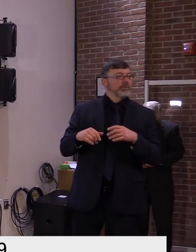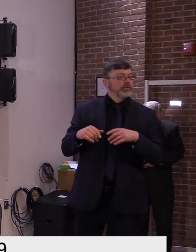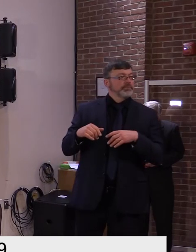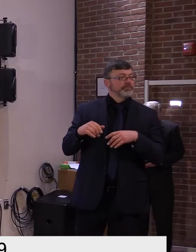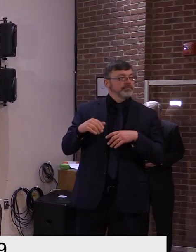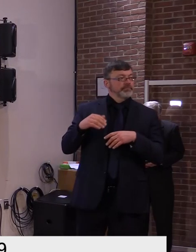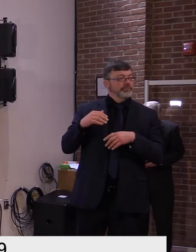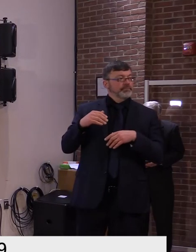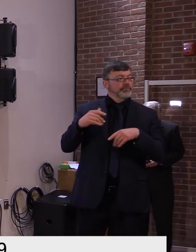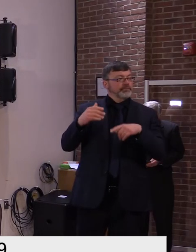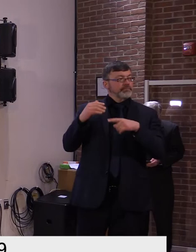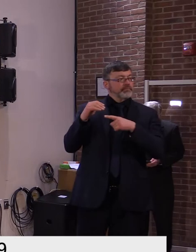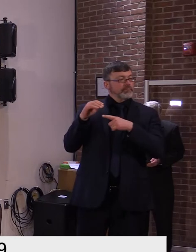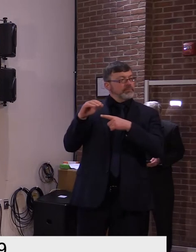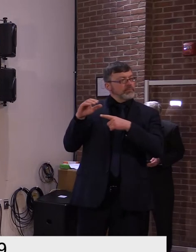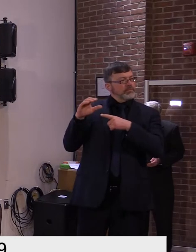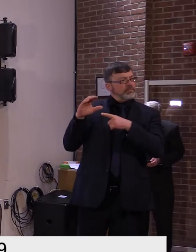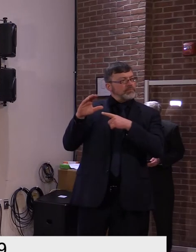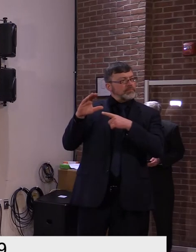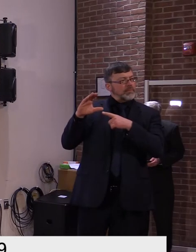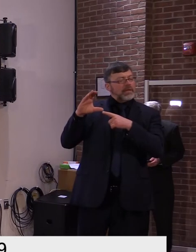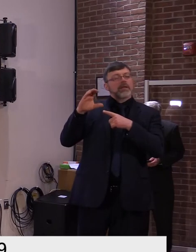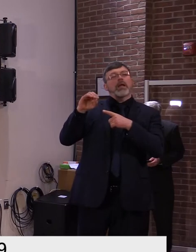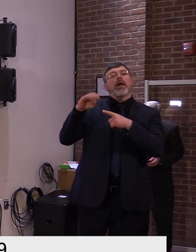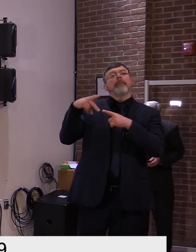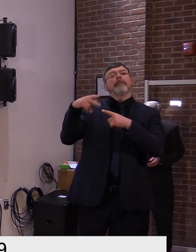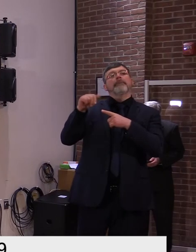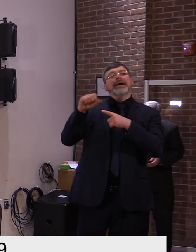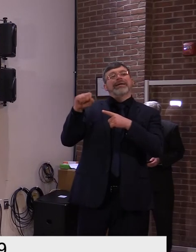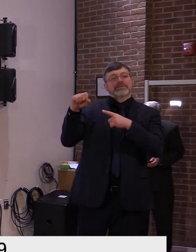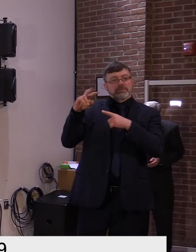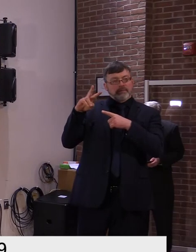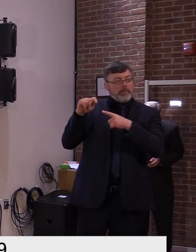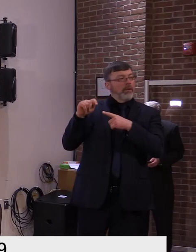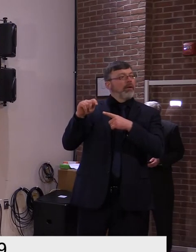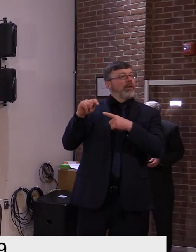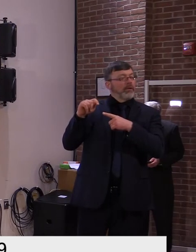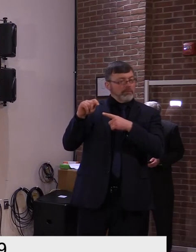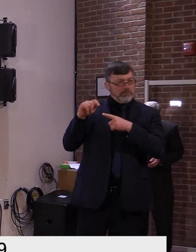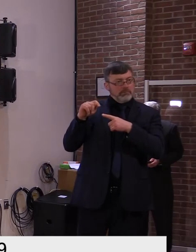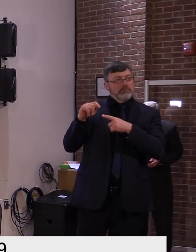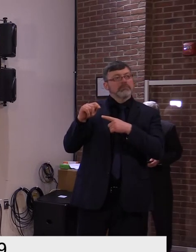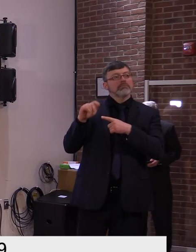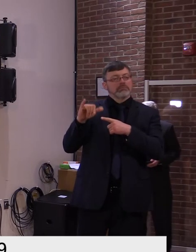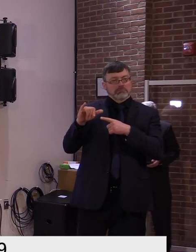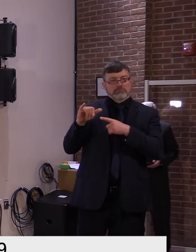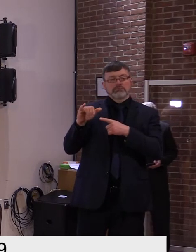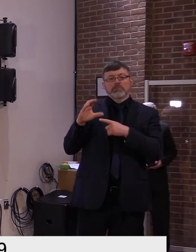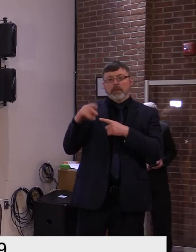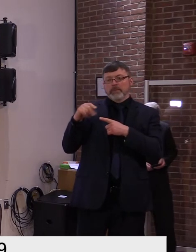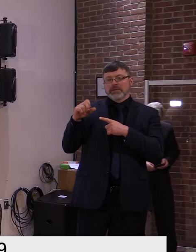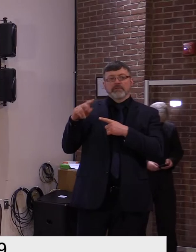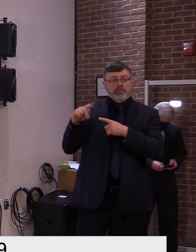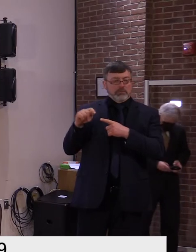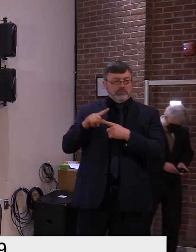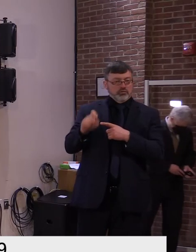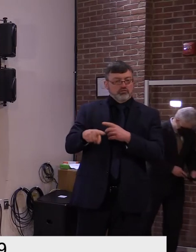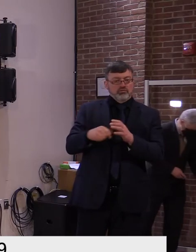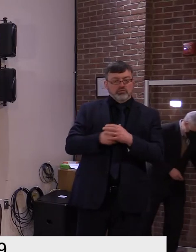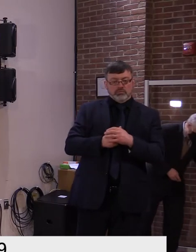Thank you. Governor, when you look at the CDC information regarding delivery of vaccine doses